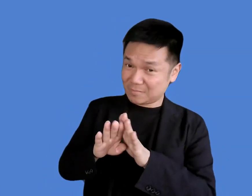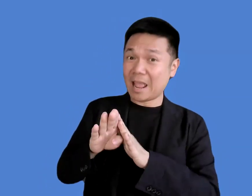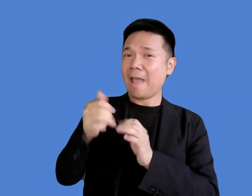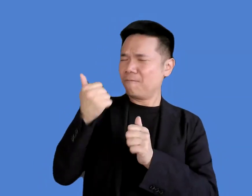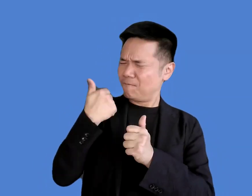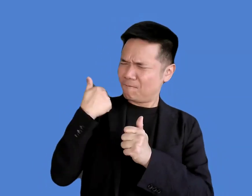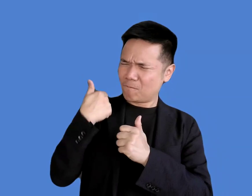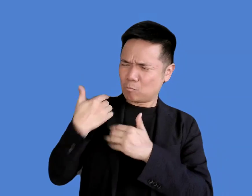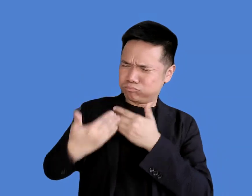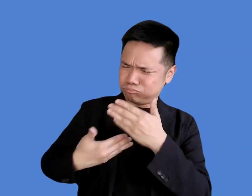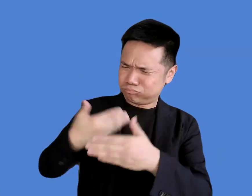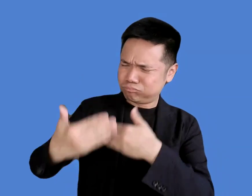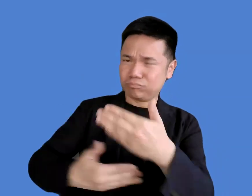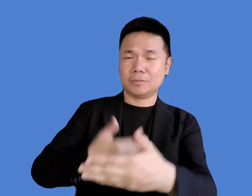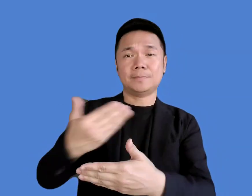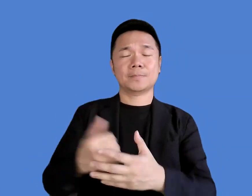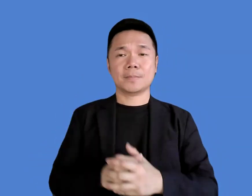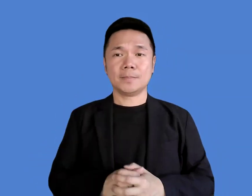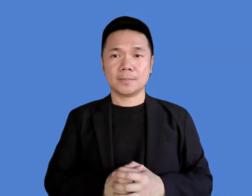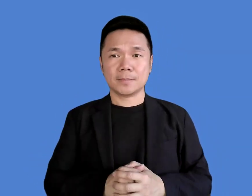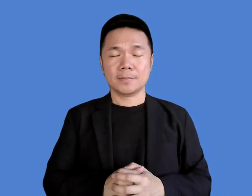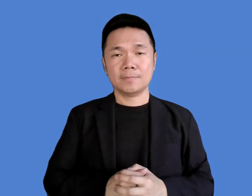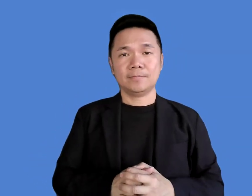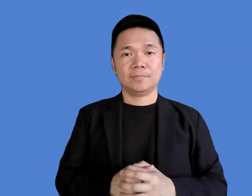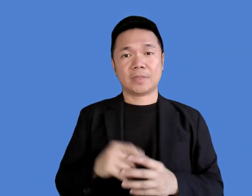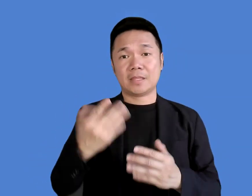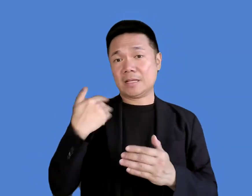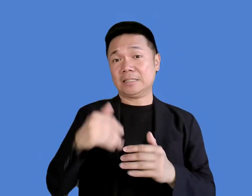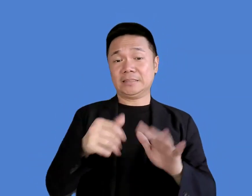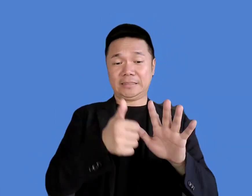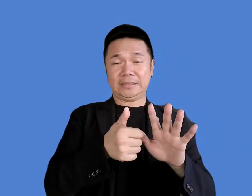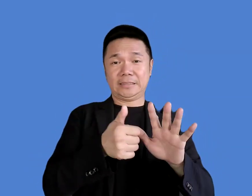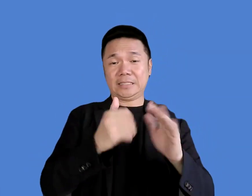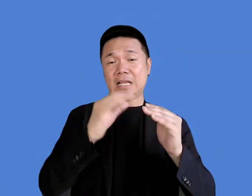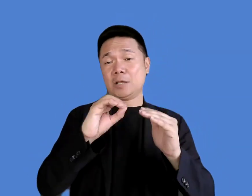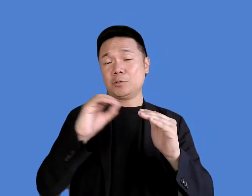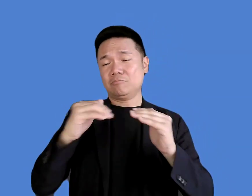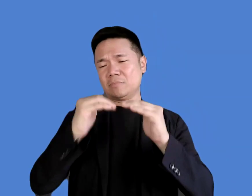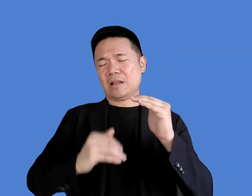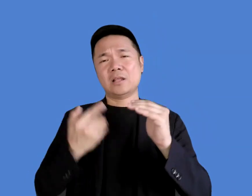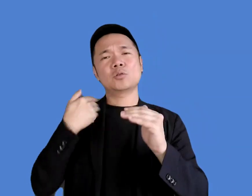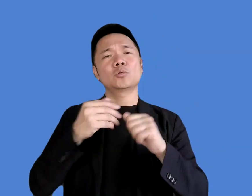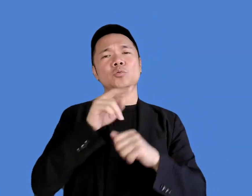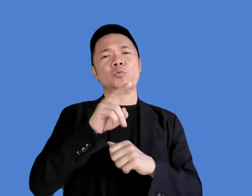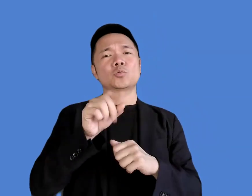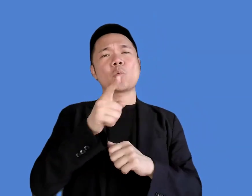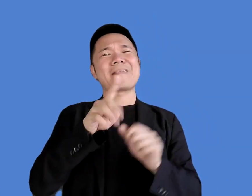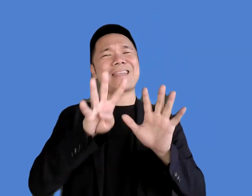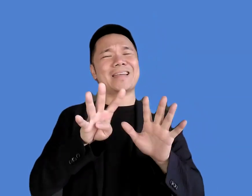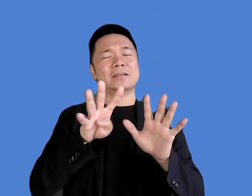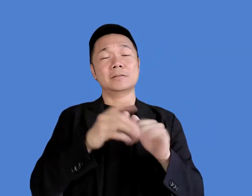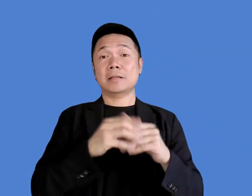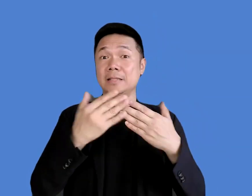day. So it stood at below 600 in 2019, and now we